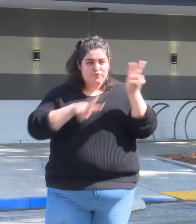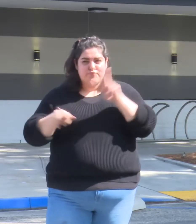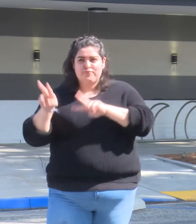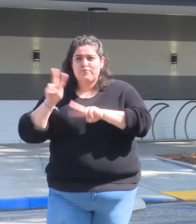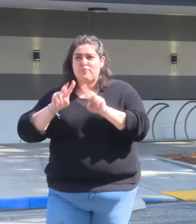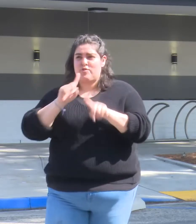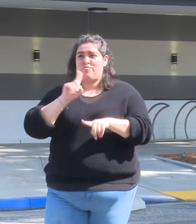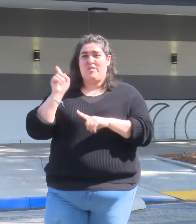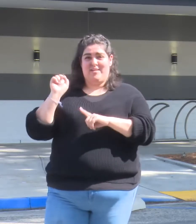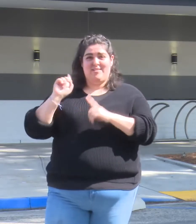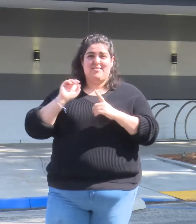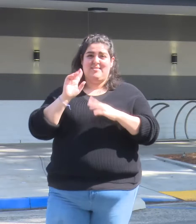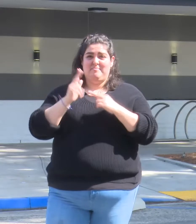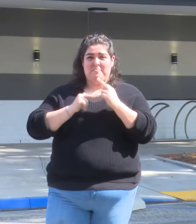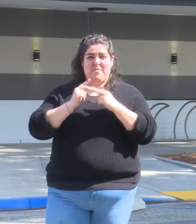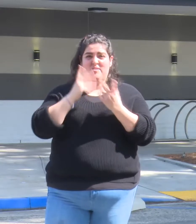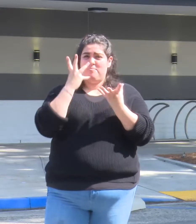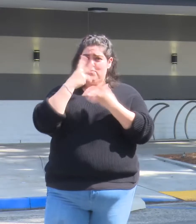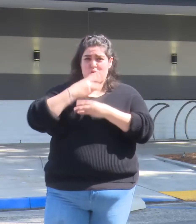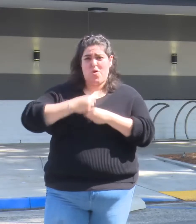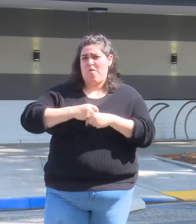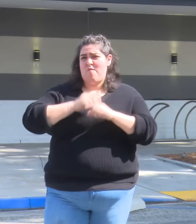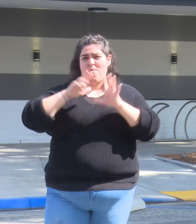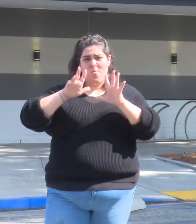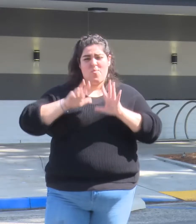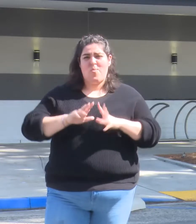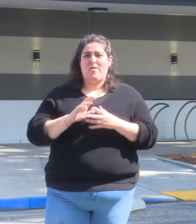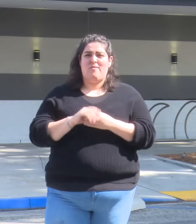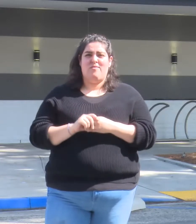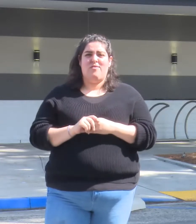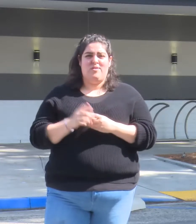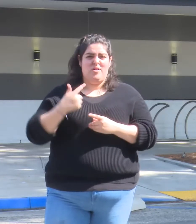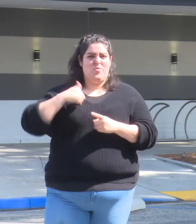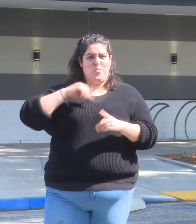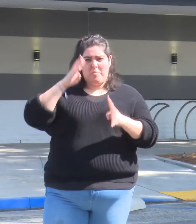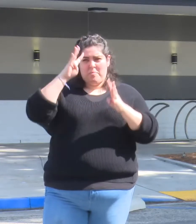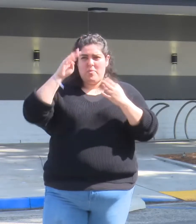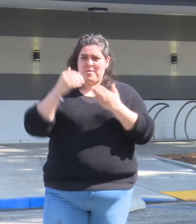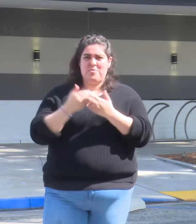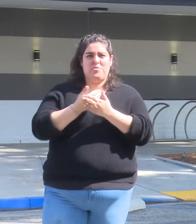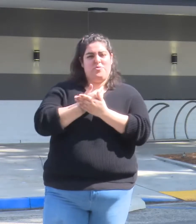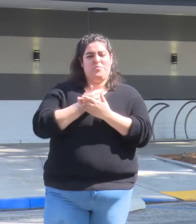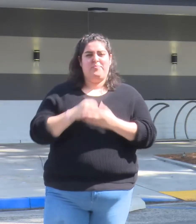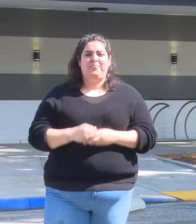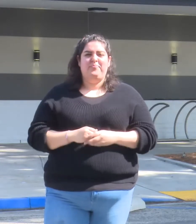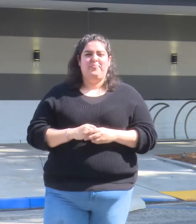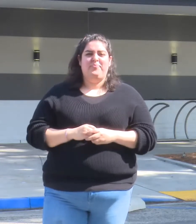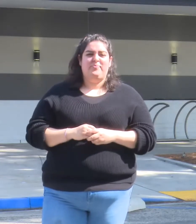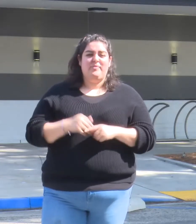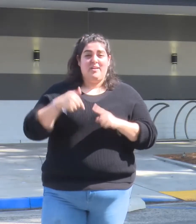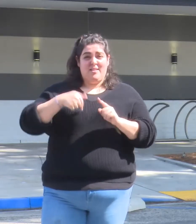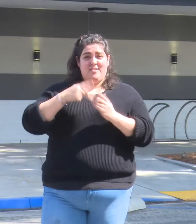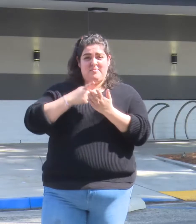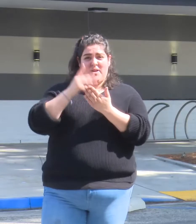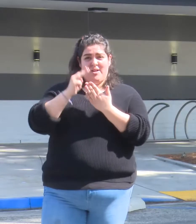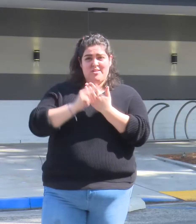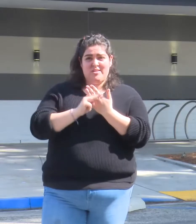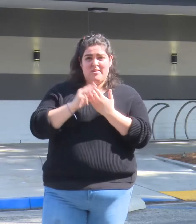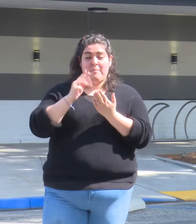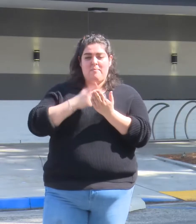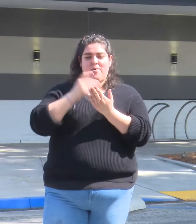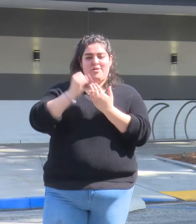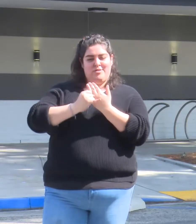and wonderful and inviting facility that we have helped create. This project not only included tenant